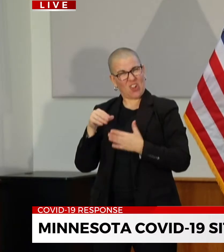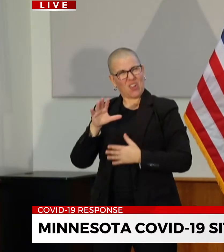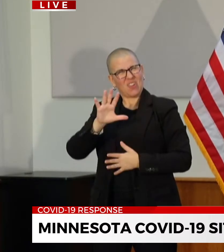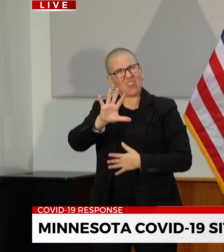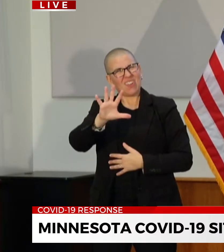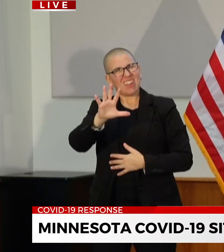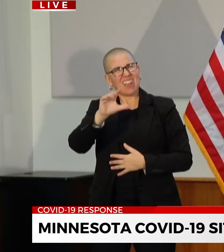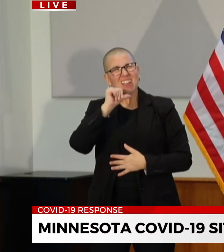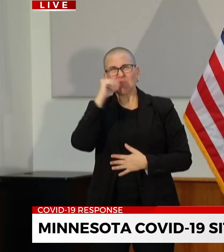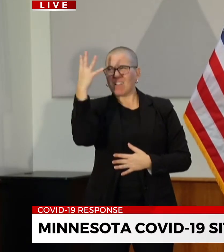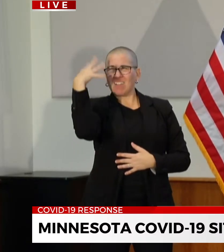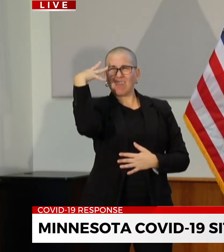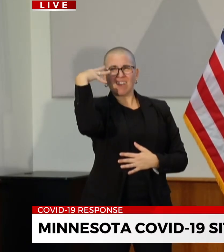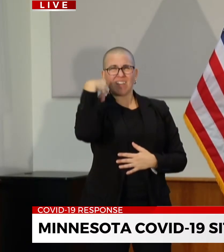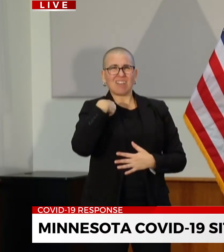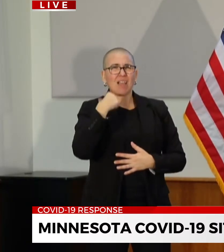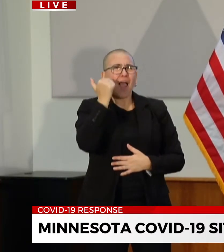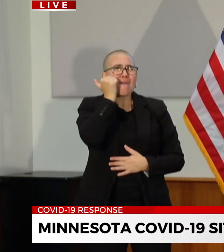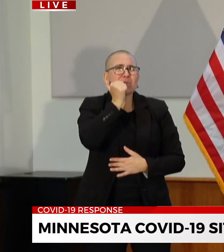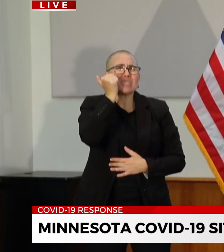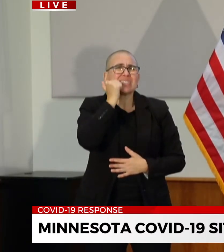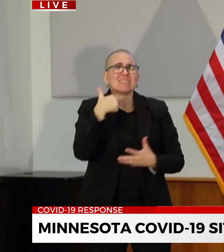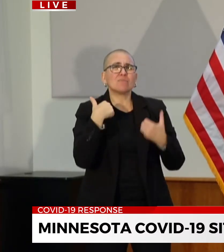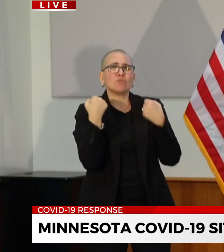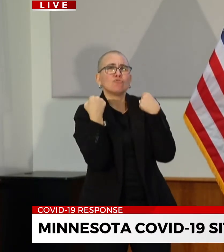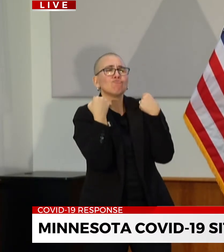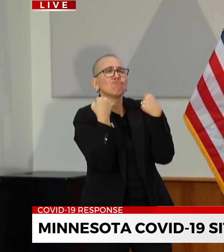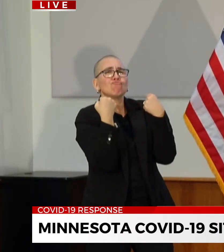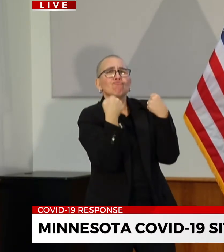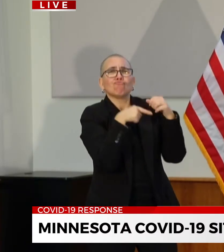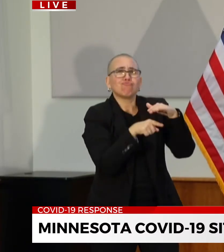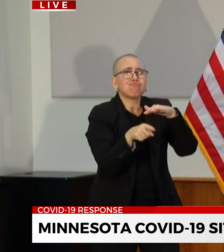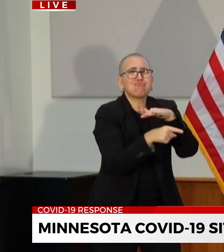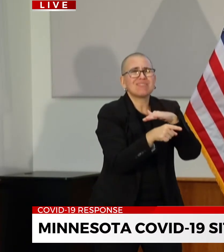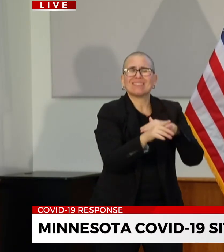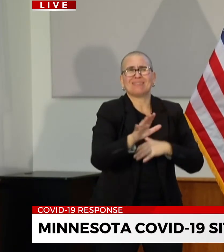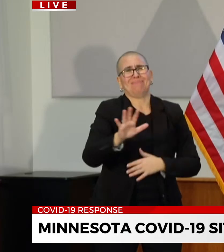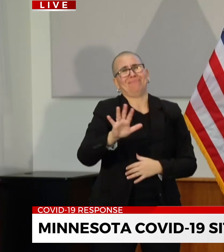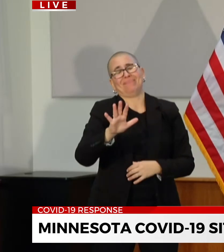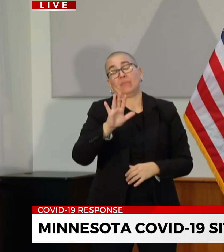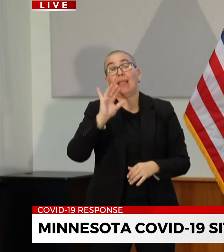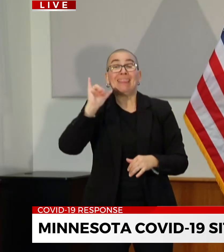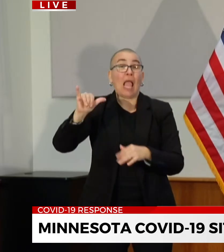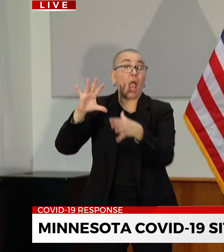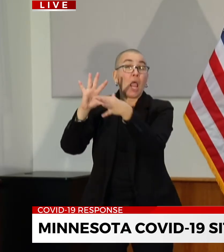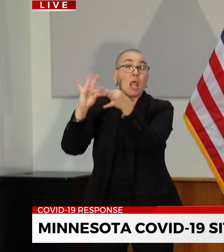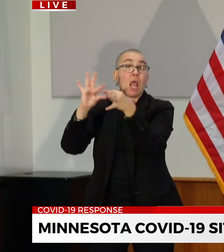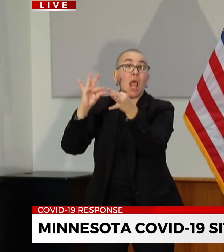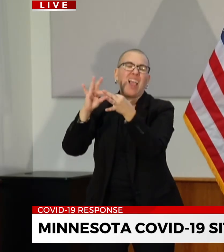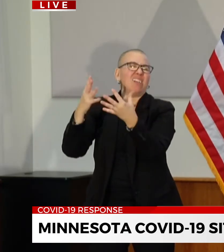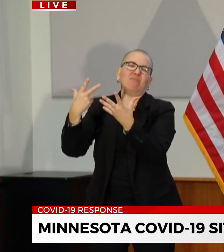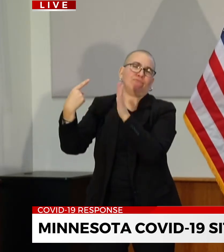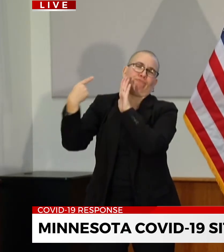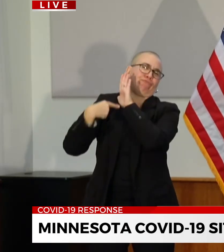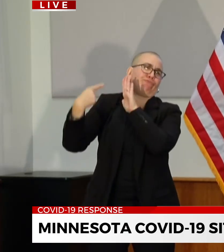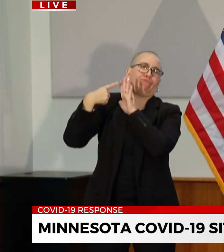River. That's some of this is nothing new. The personal attacks on elected officials.